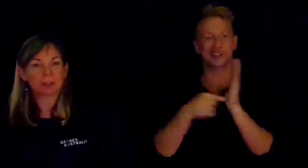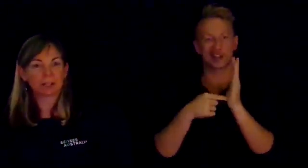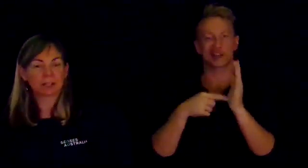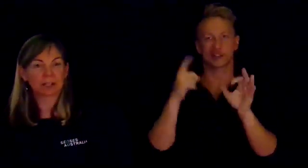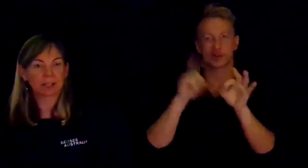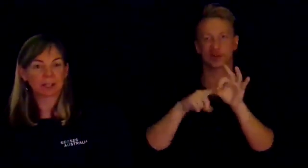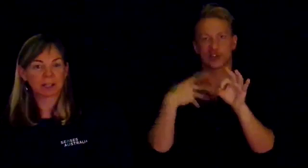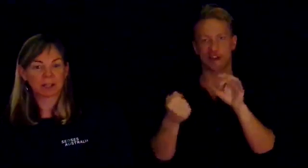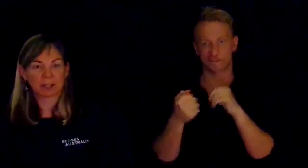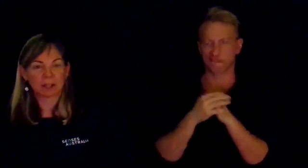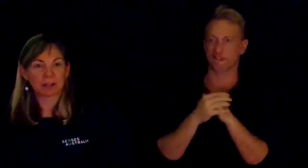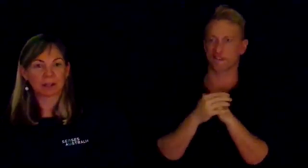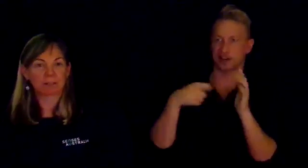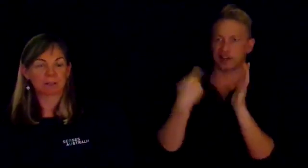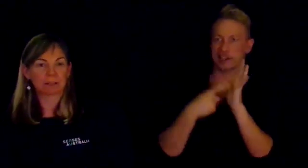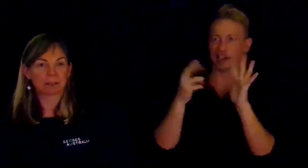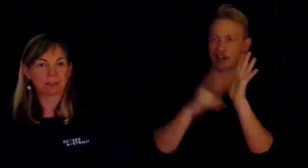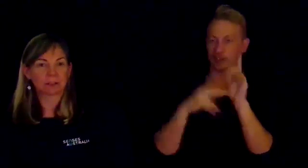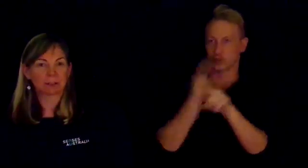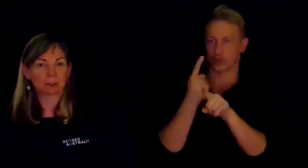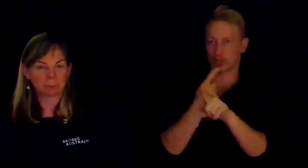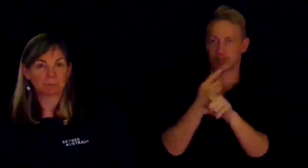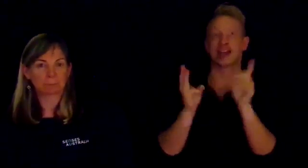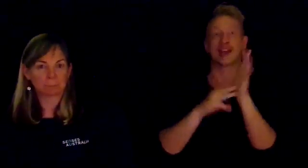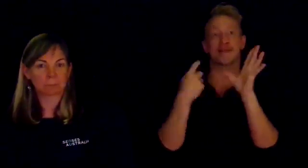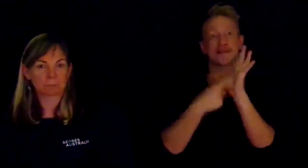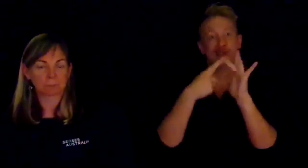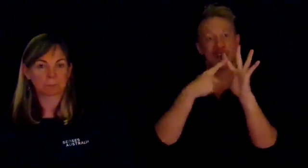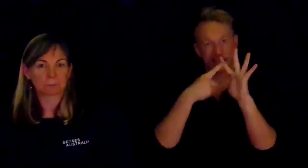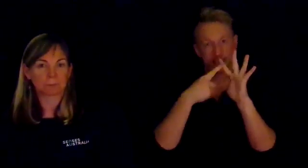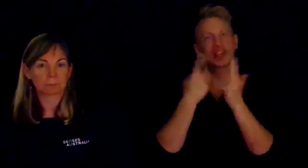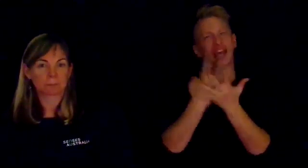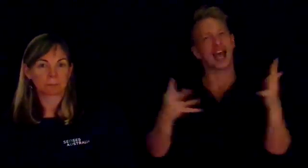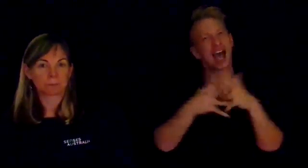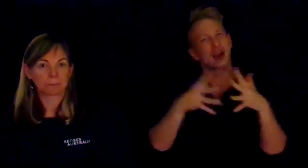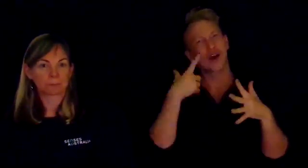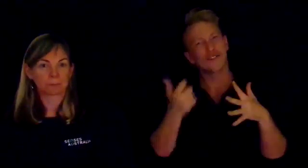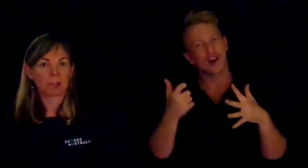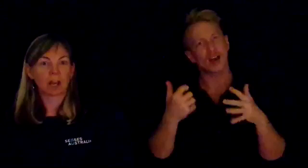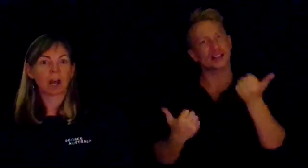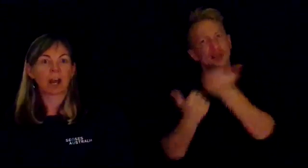yeah. So the question's from Marie. How do I find support coordination?